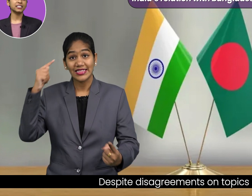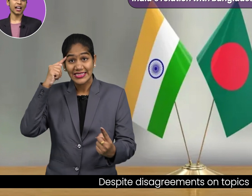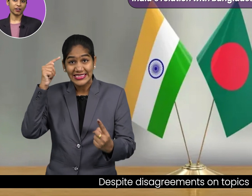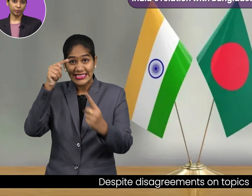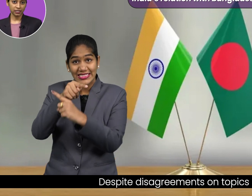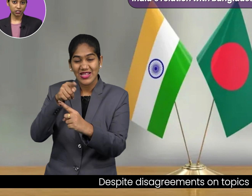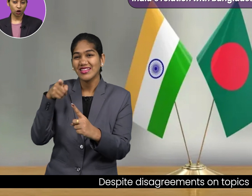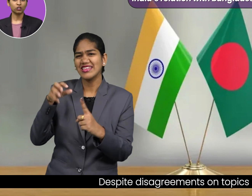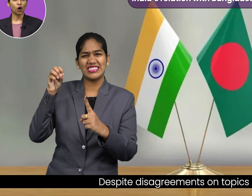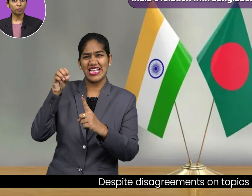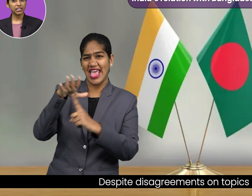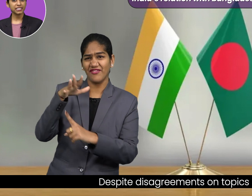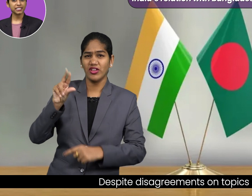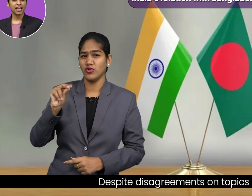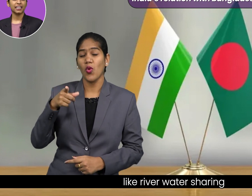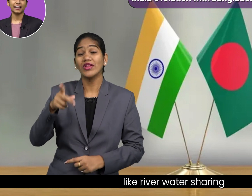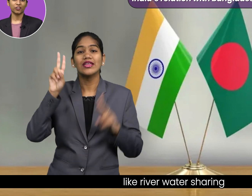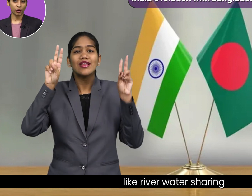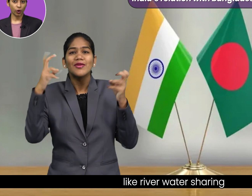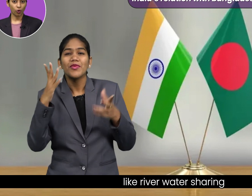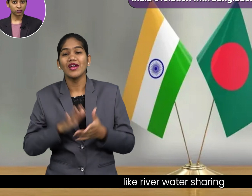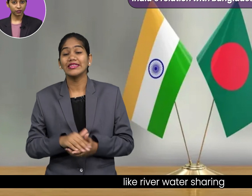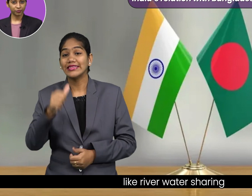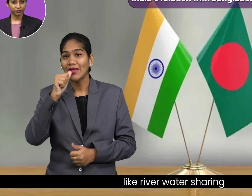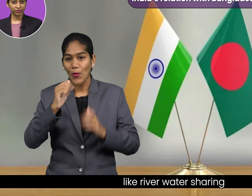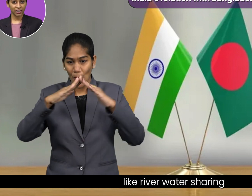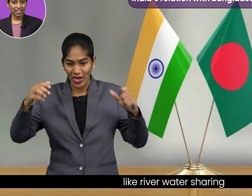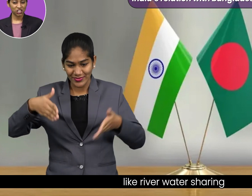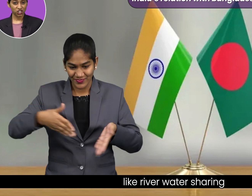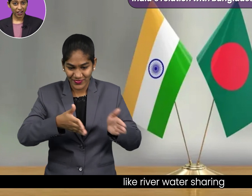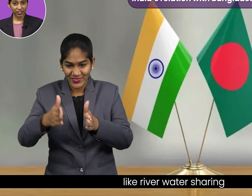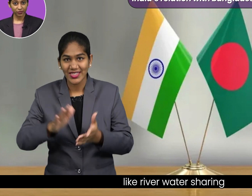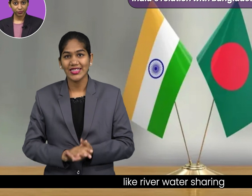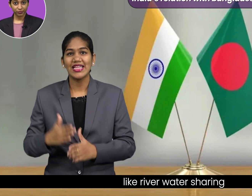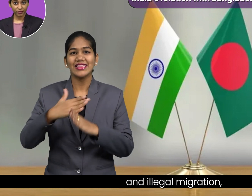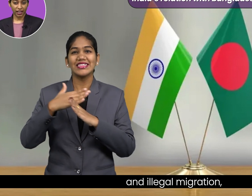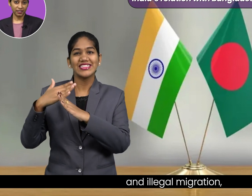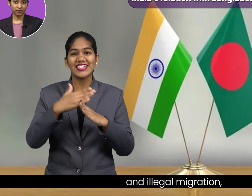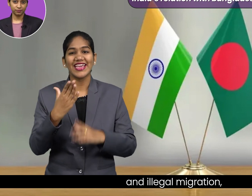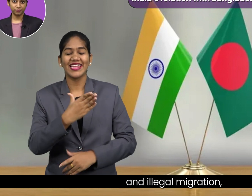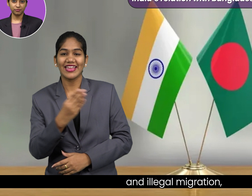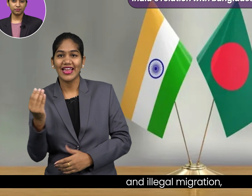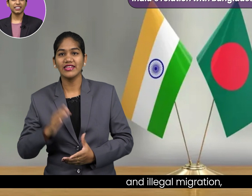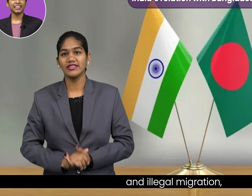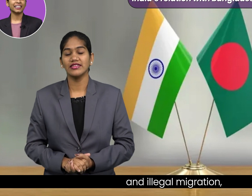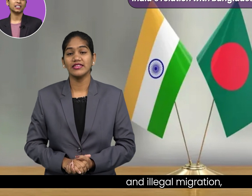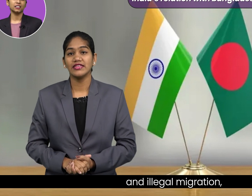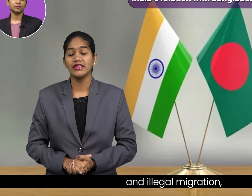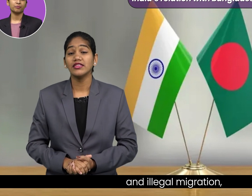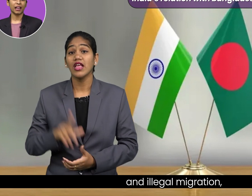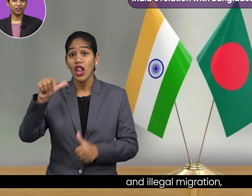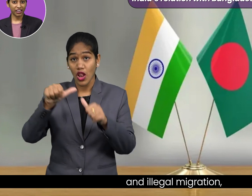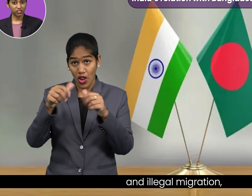Despite disagreements on topics like river water, sharing, and